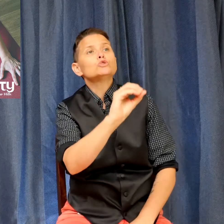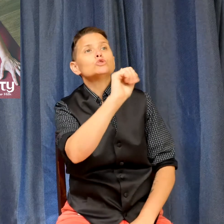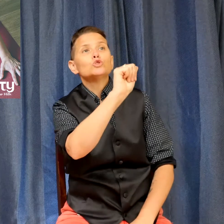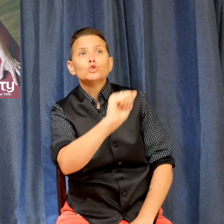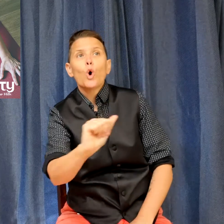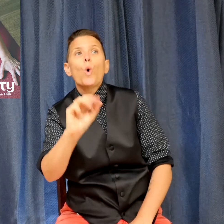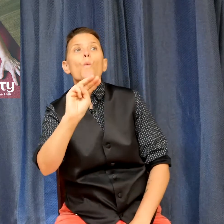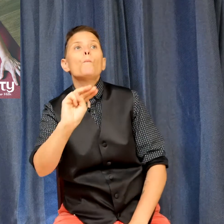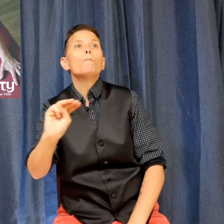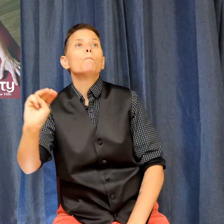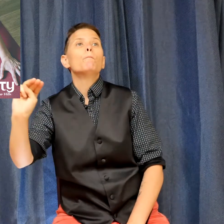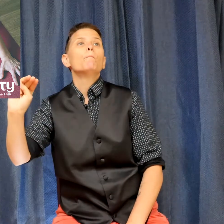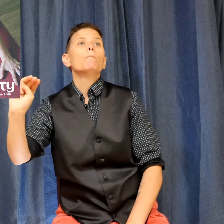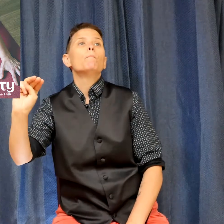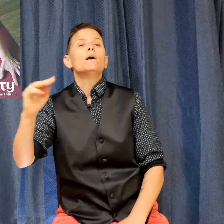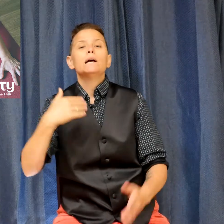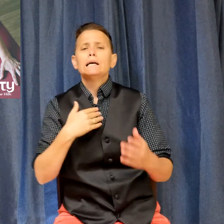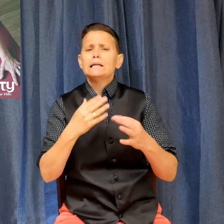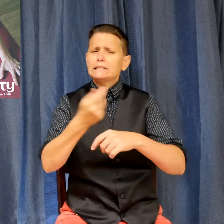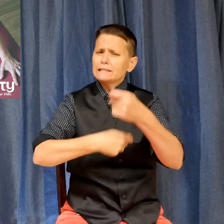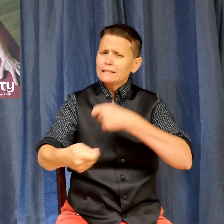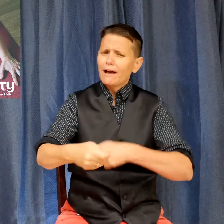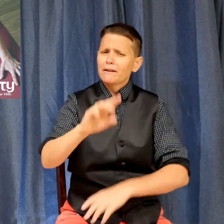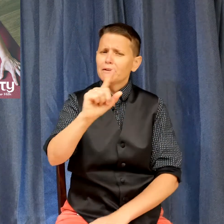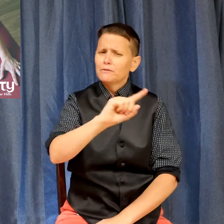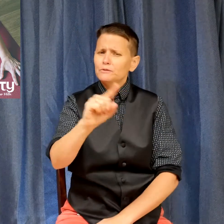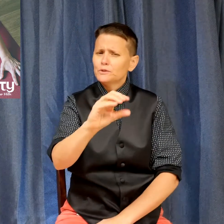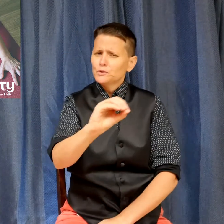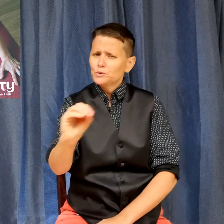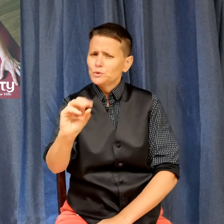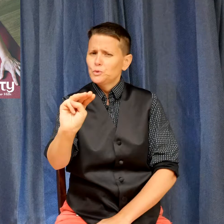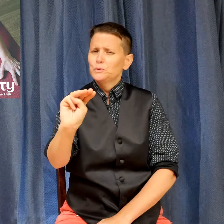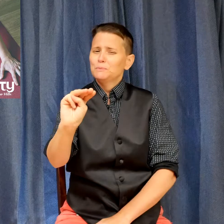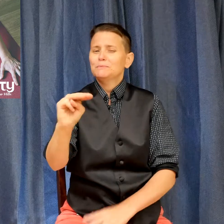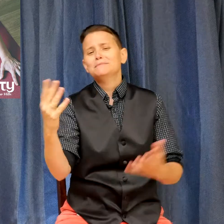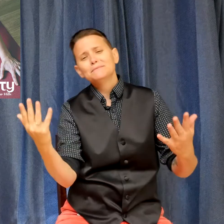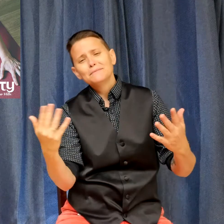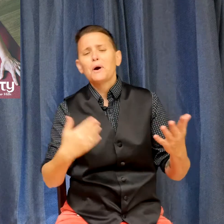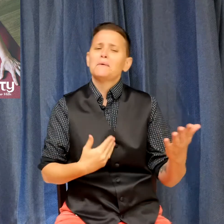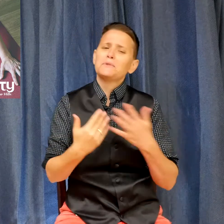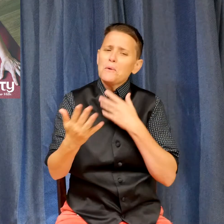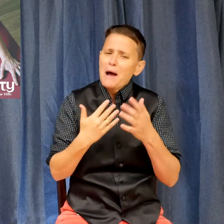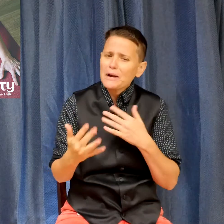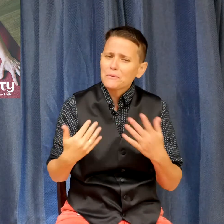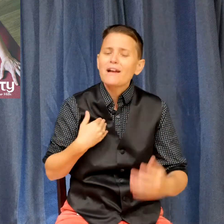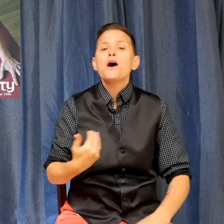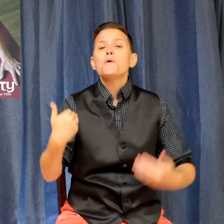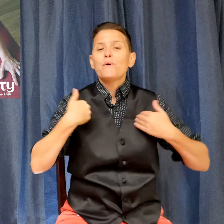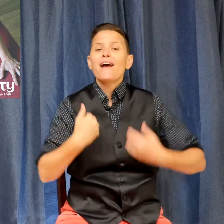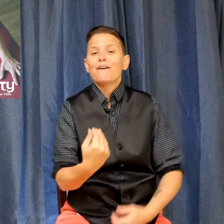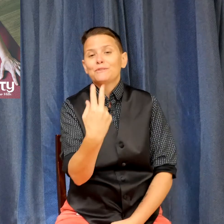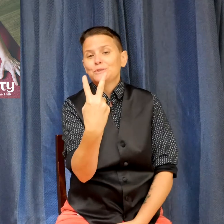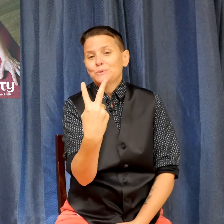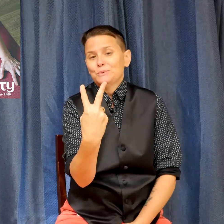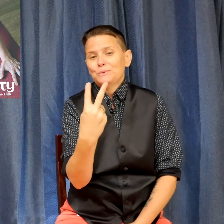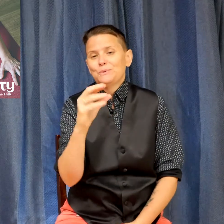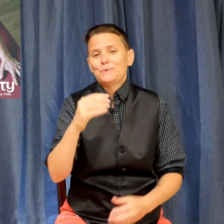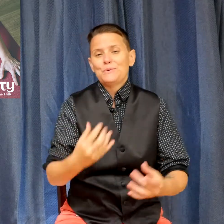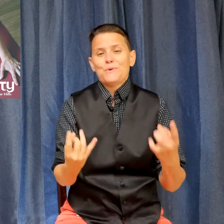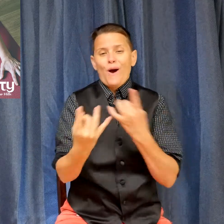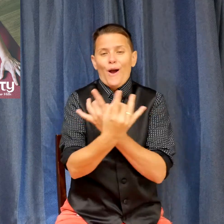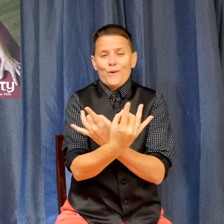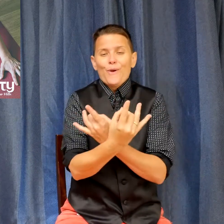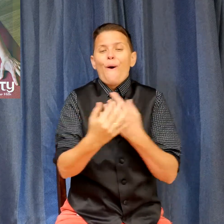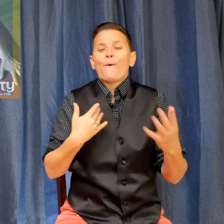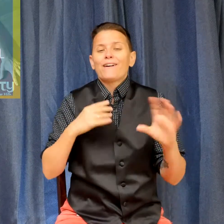Shen's class is offered on Fridays at 2 p.m. Both are offered on a love offering basis. Visit unityhills.org for